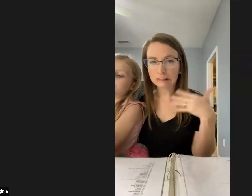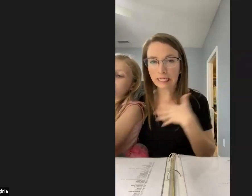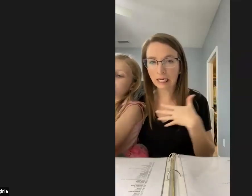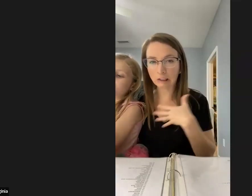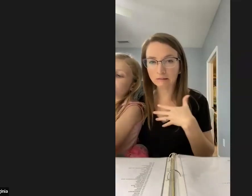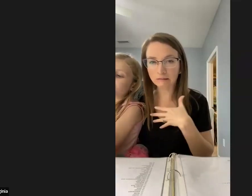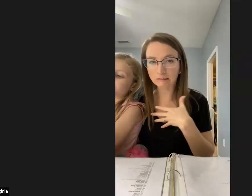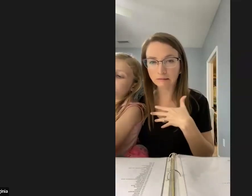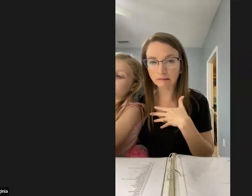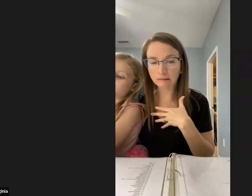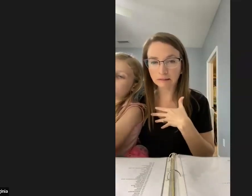scared,